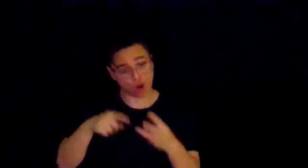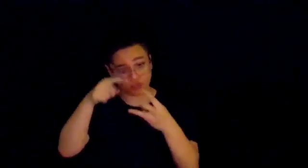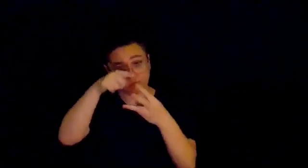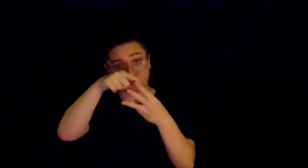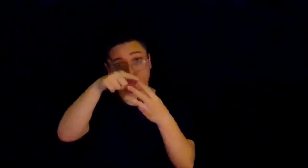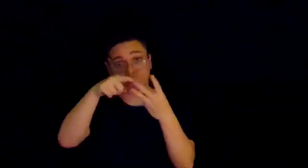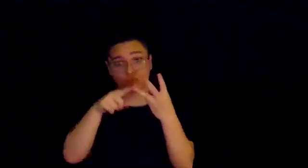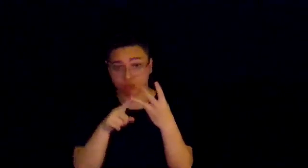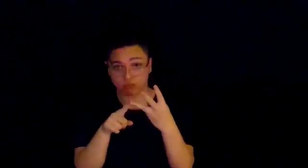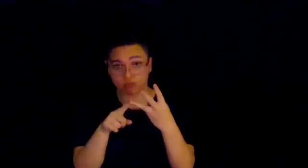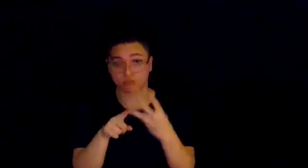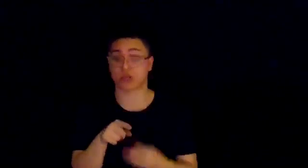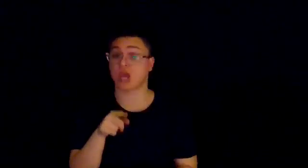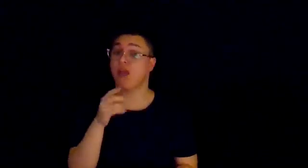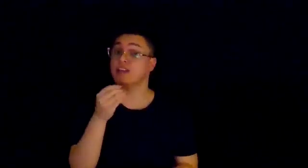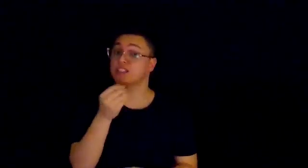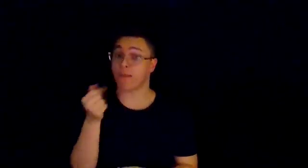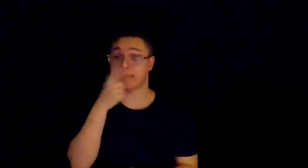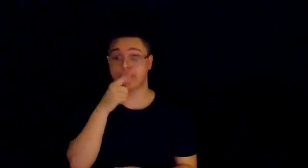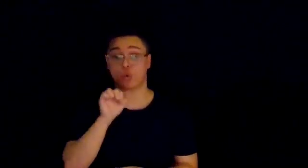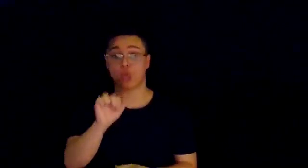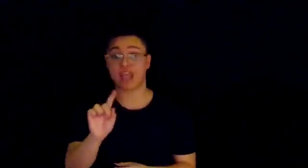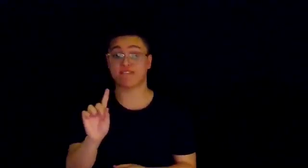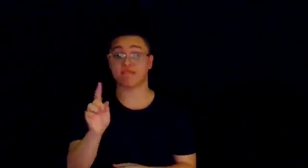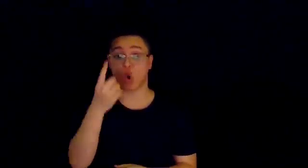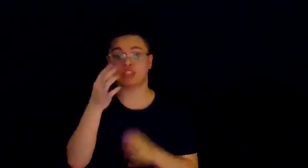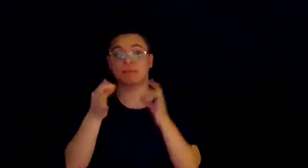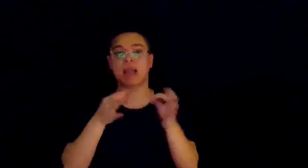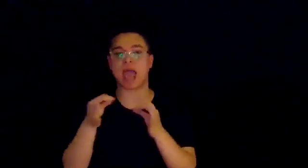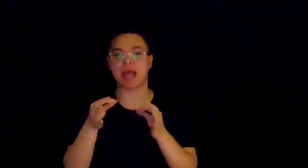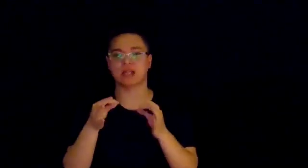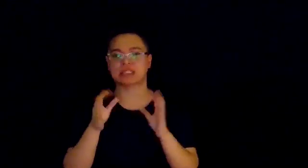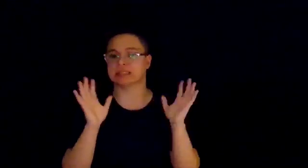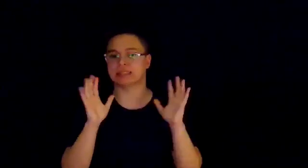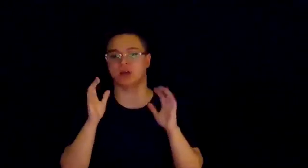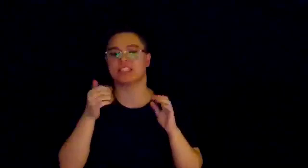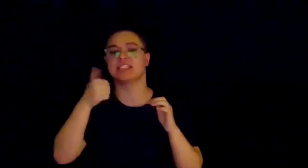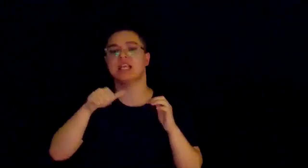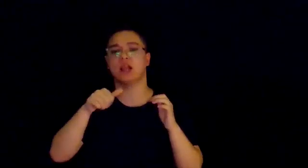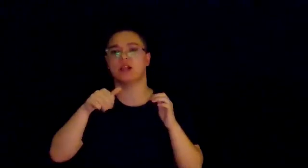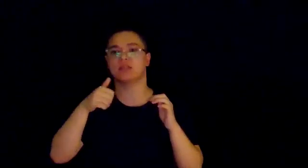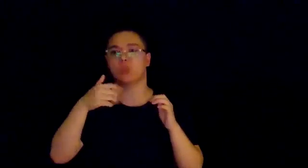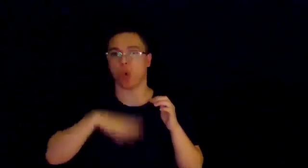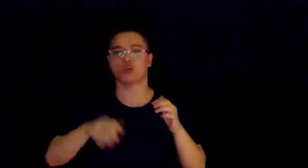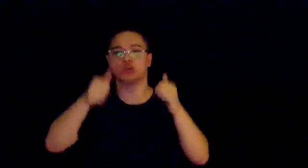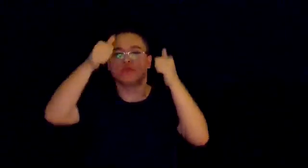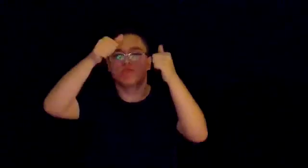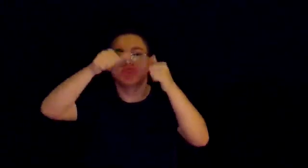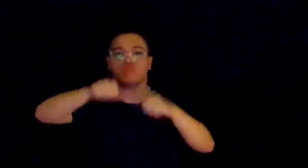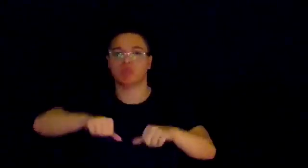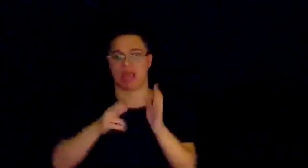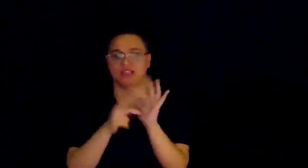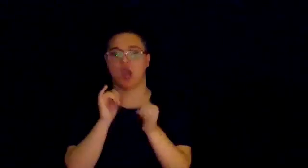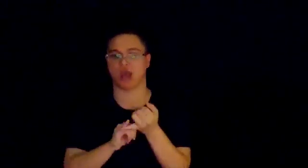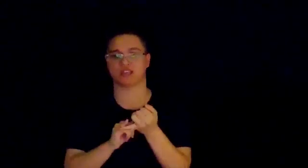meeting. Which of these options do you want to pick to manage your money? Some people on their first